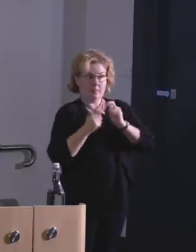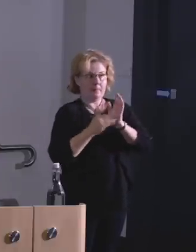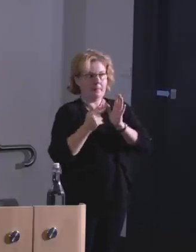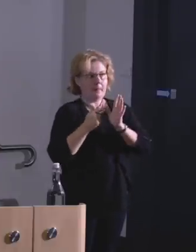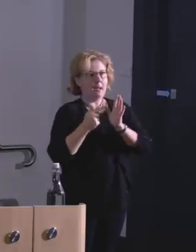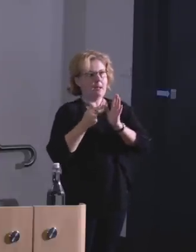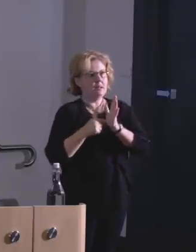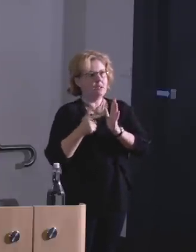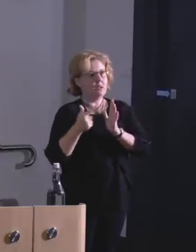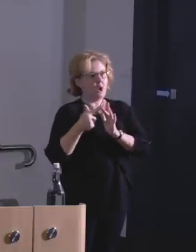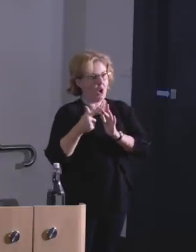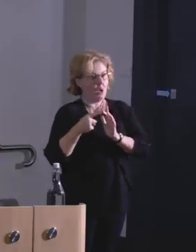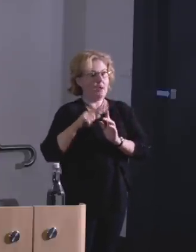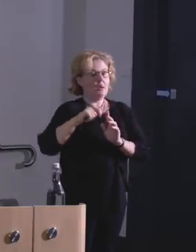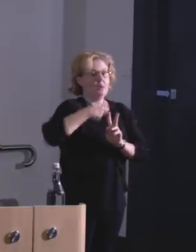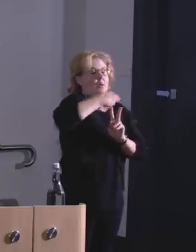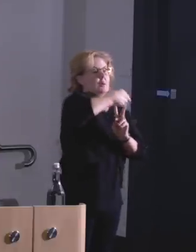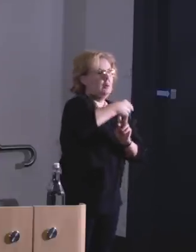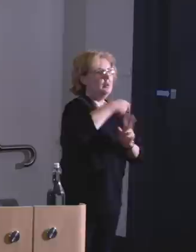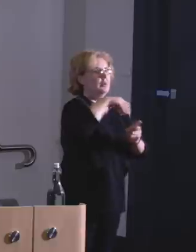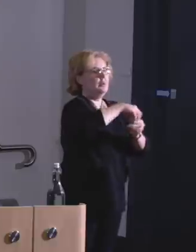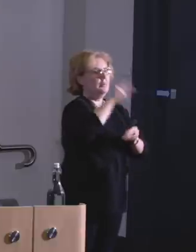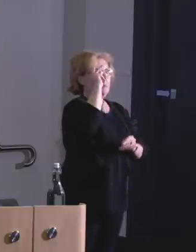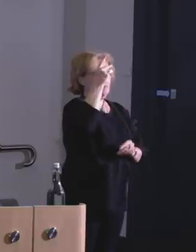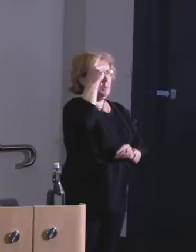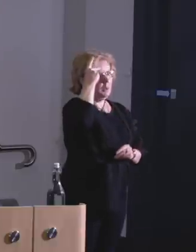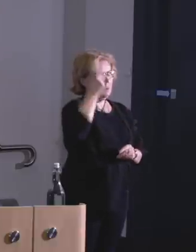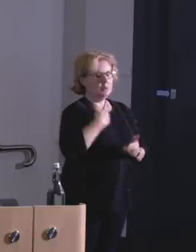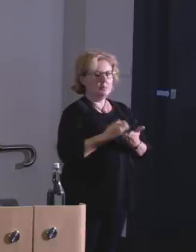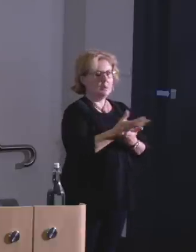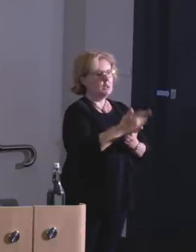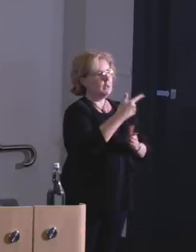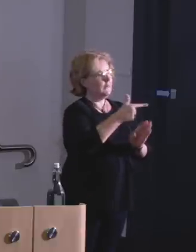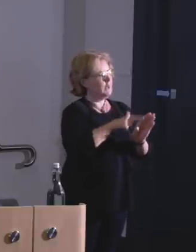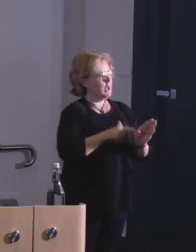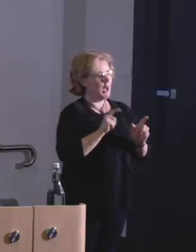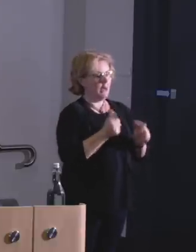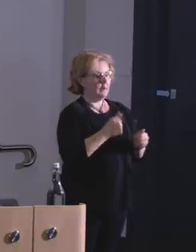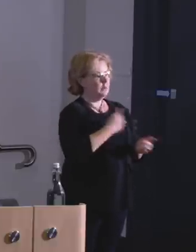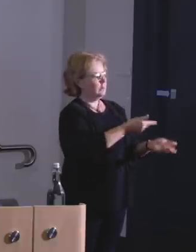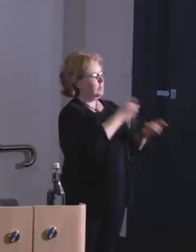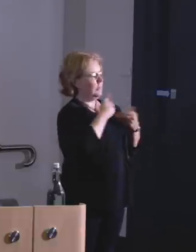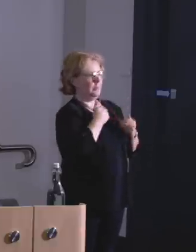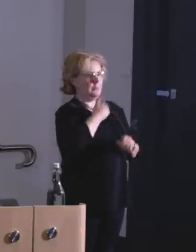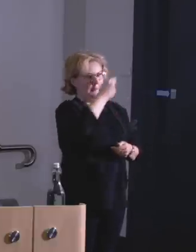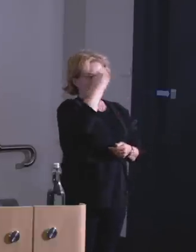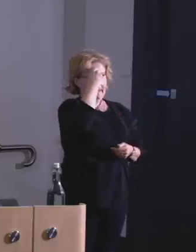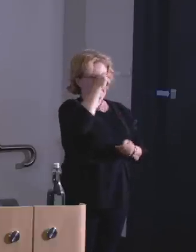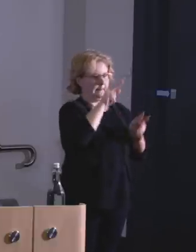I actually spent 7 years after I got my title in the village entrenching